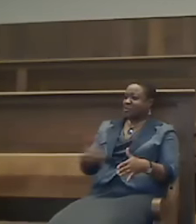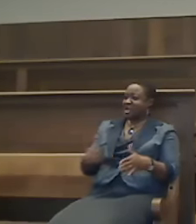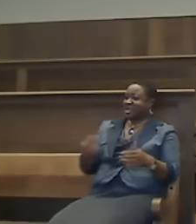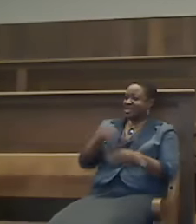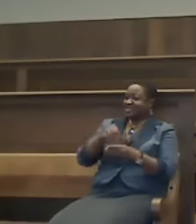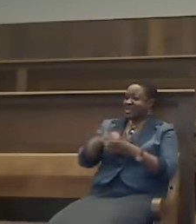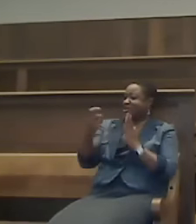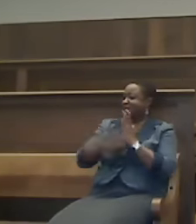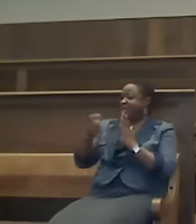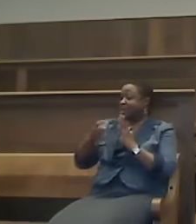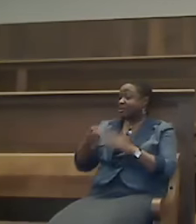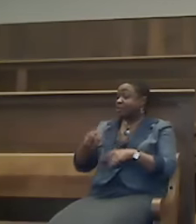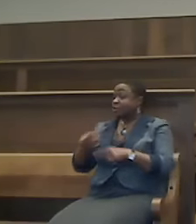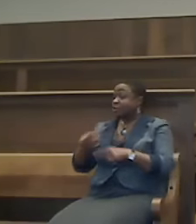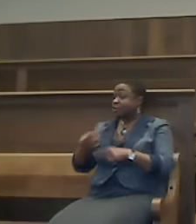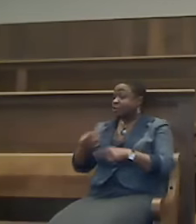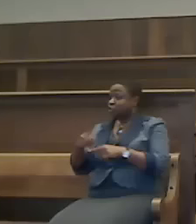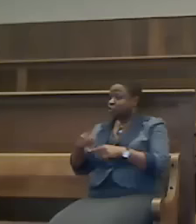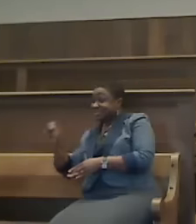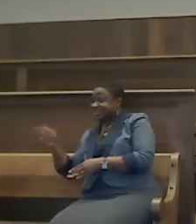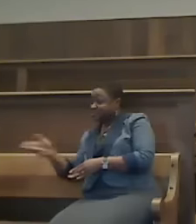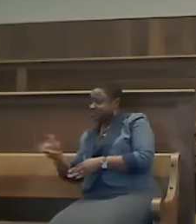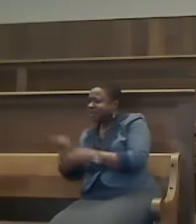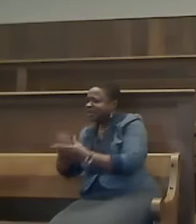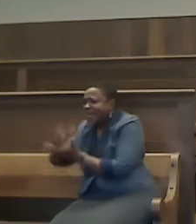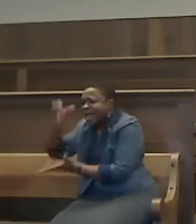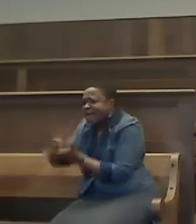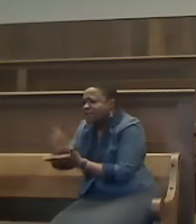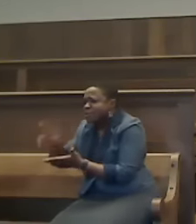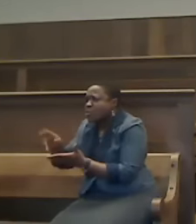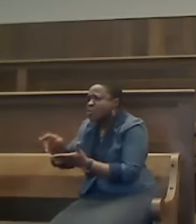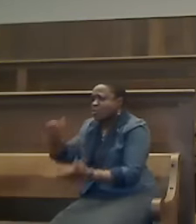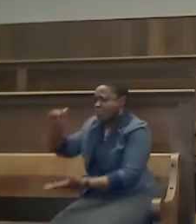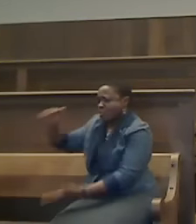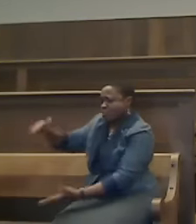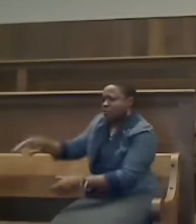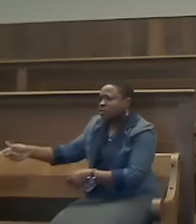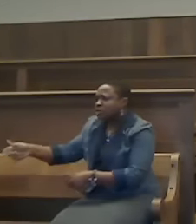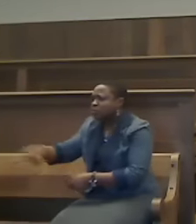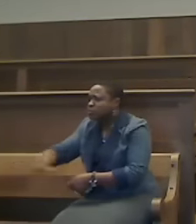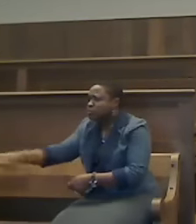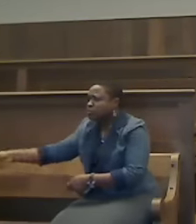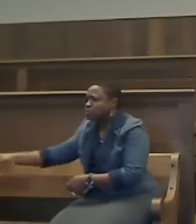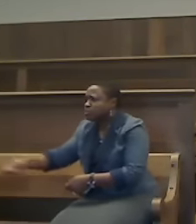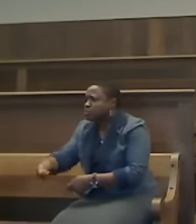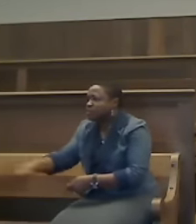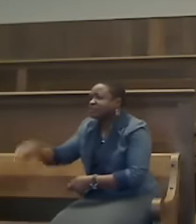Now, when you used Bt spray, was it in a can or in a big spray tank?